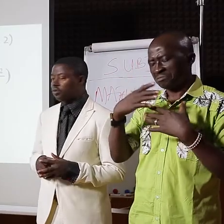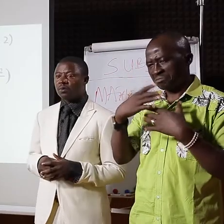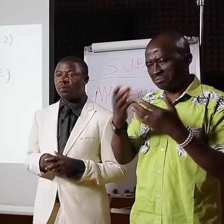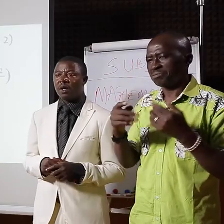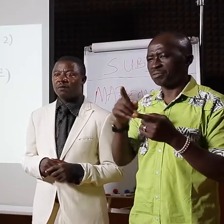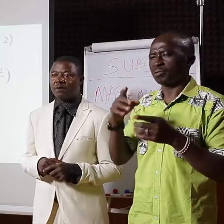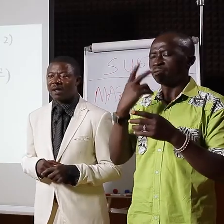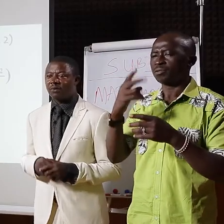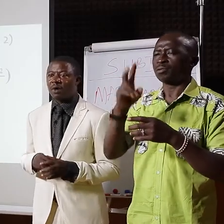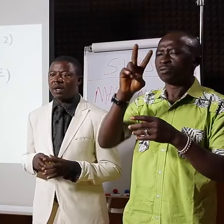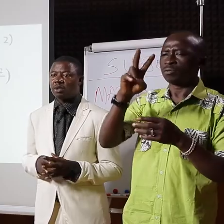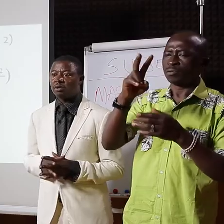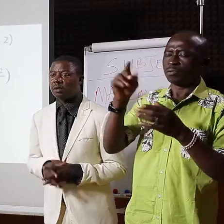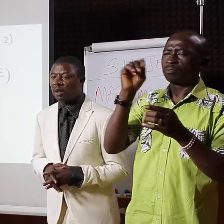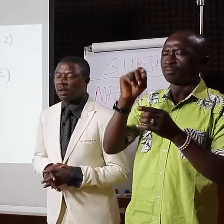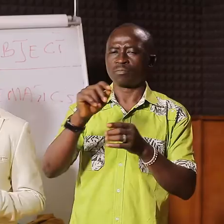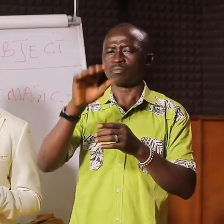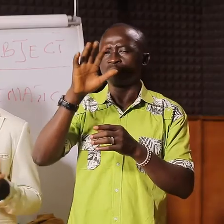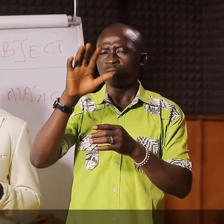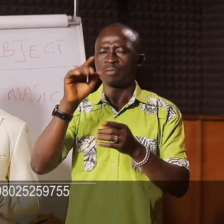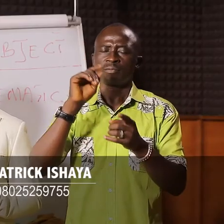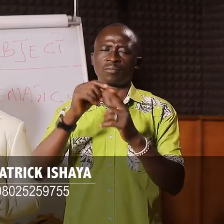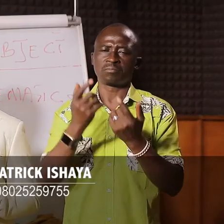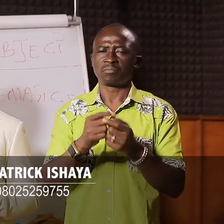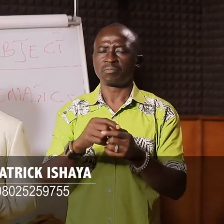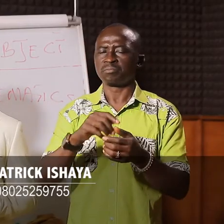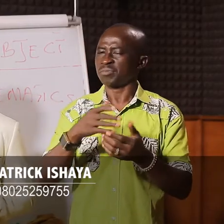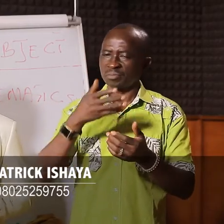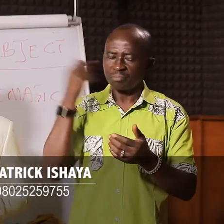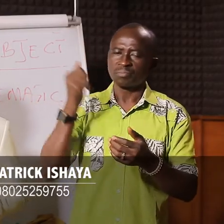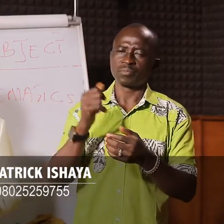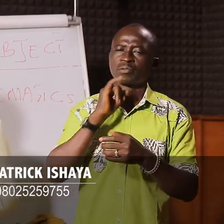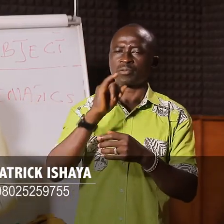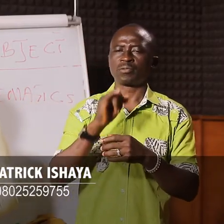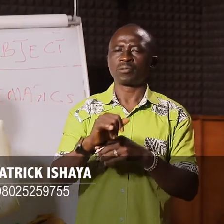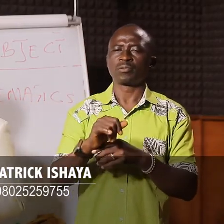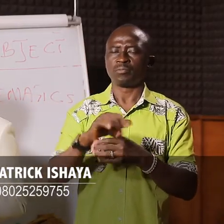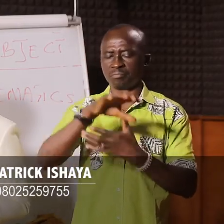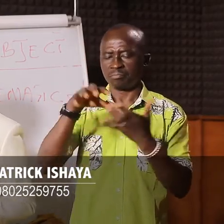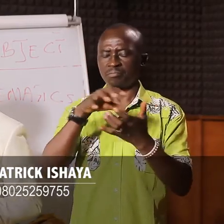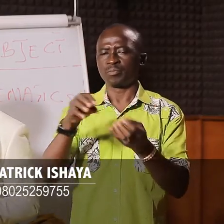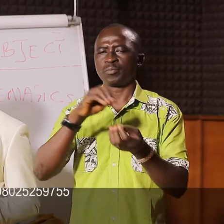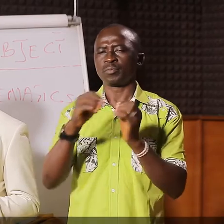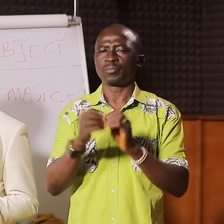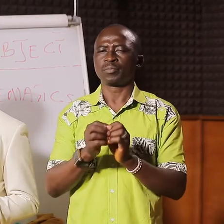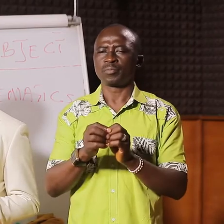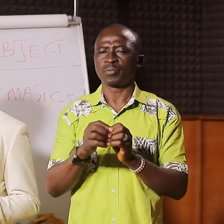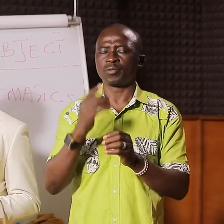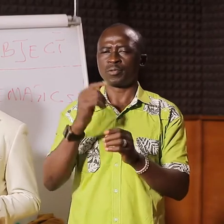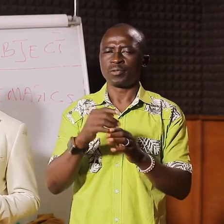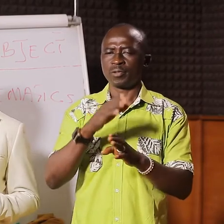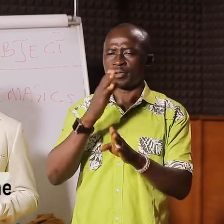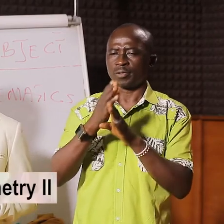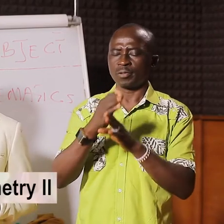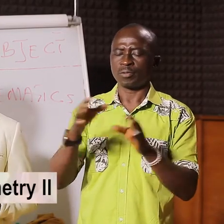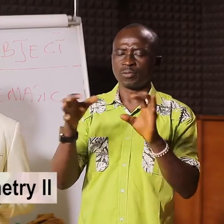say 2.5, 2. But preferably, we leave it as a mixed number. So our coordinate of